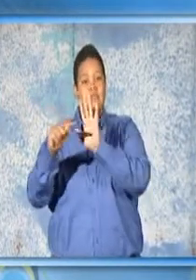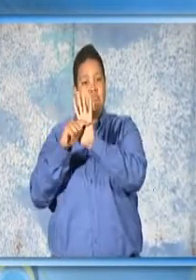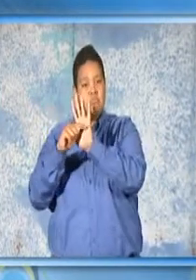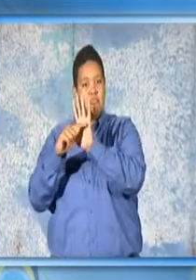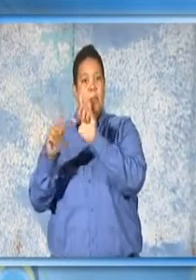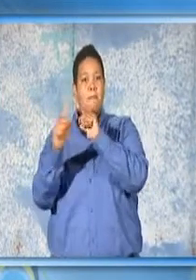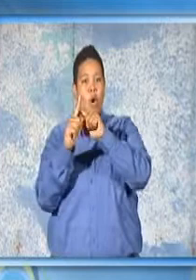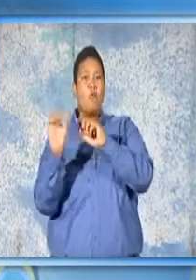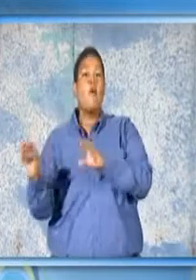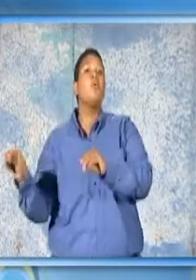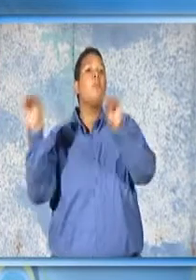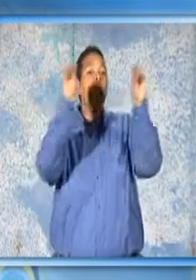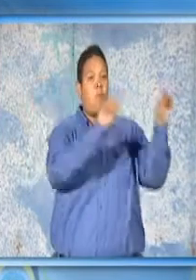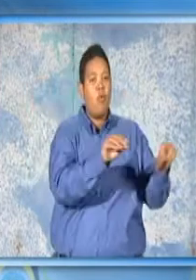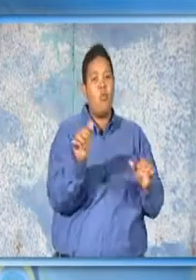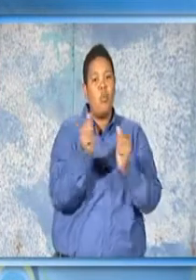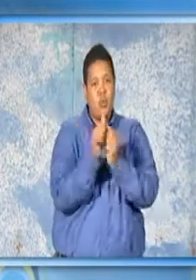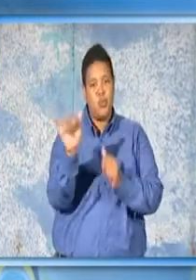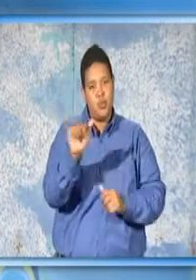with it.